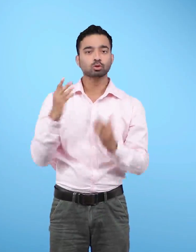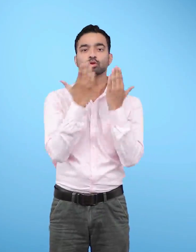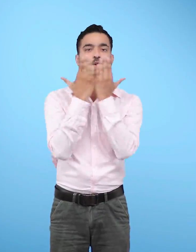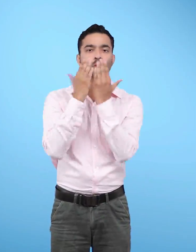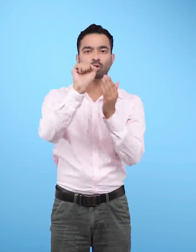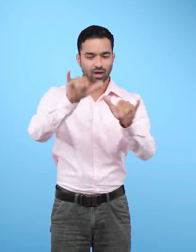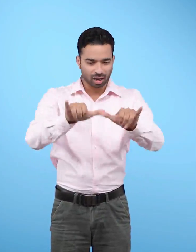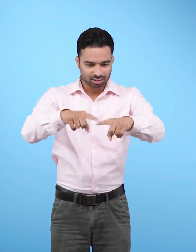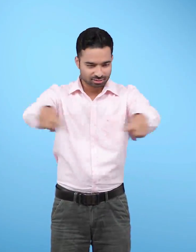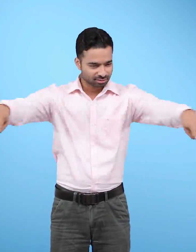school land,